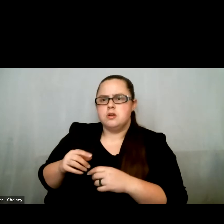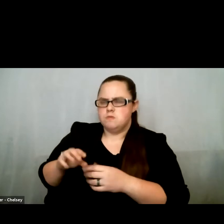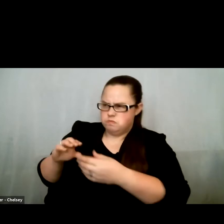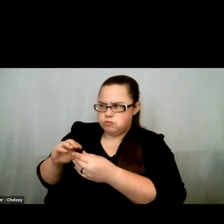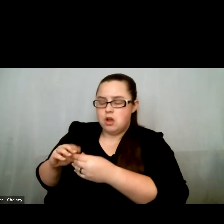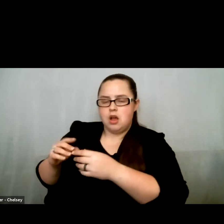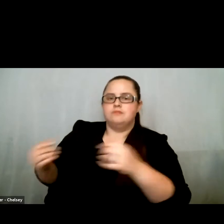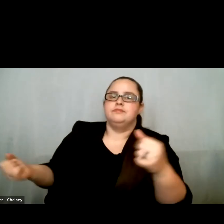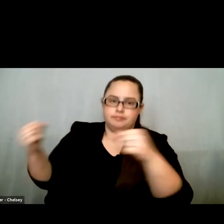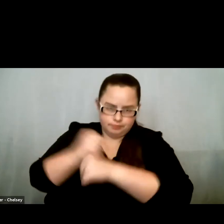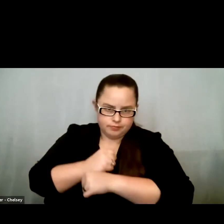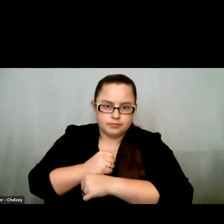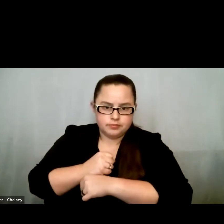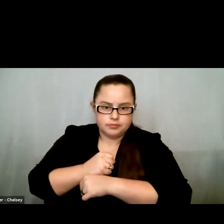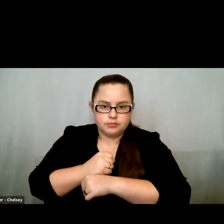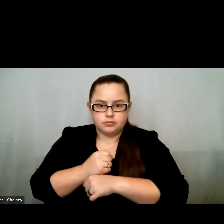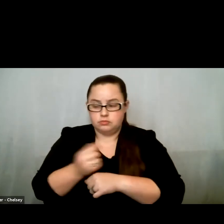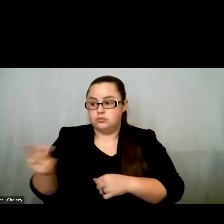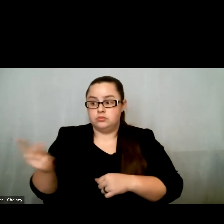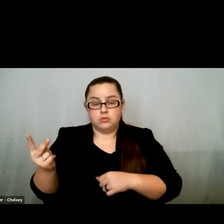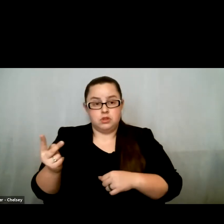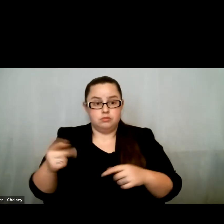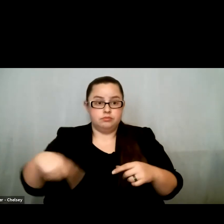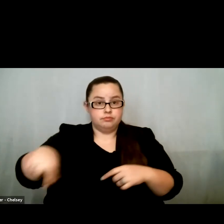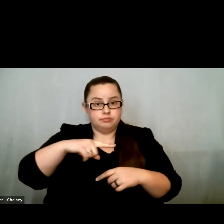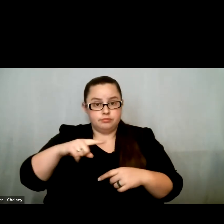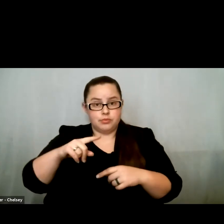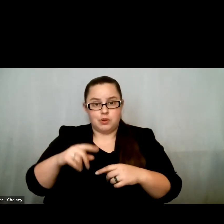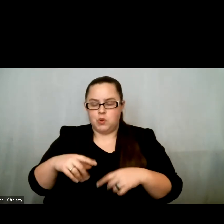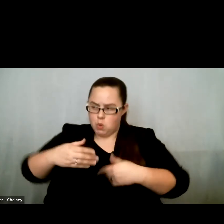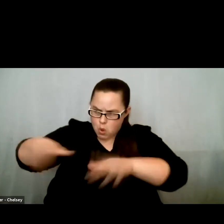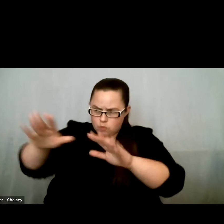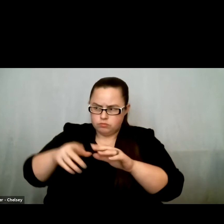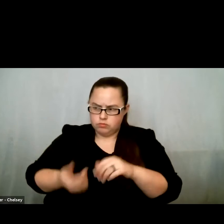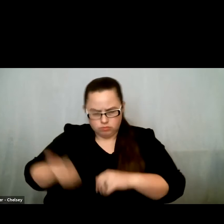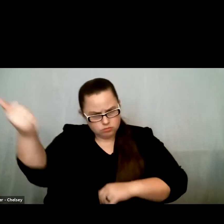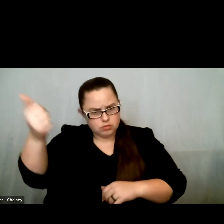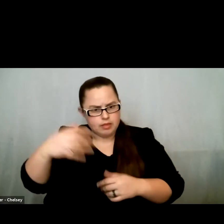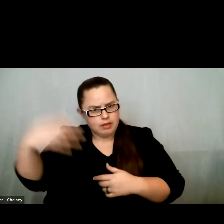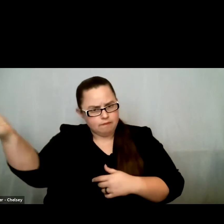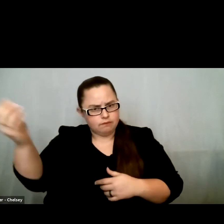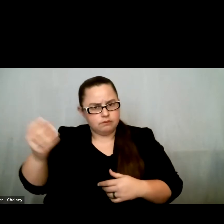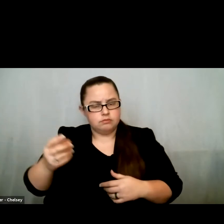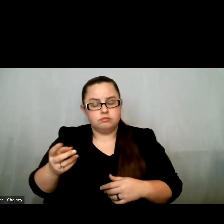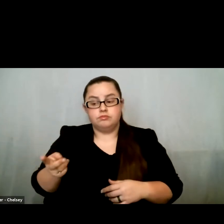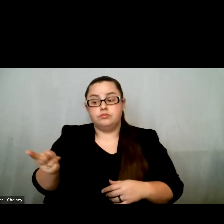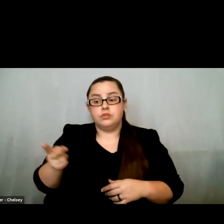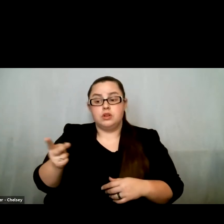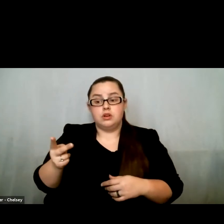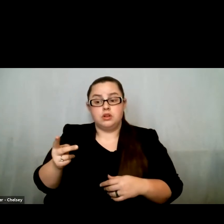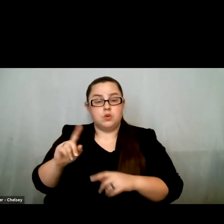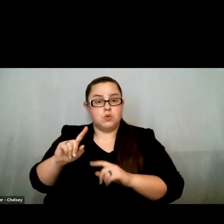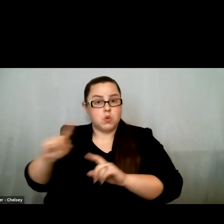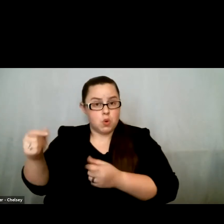The men are told to leave the bar. The two men went to their car. They popped open the